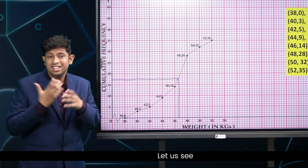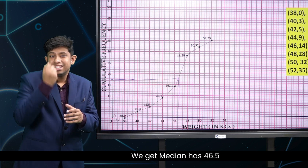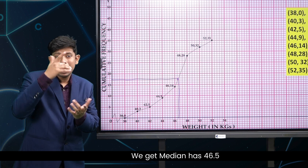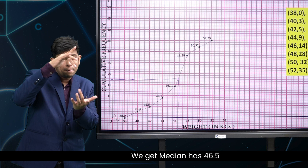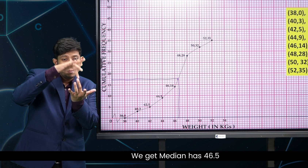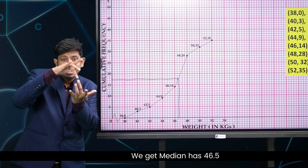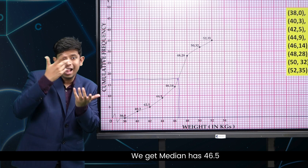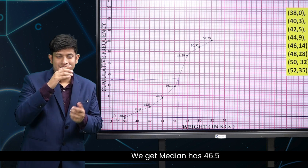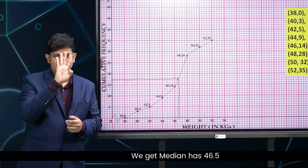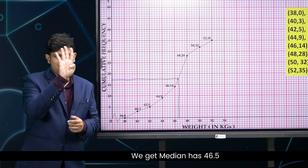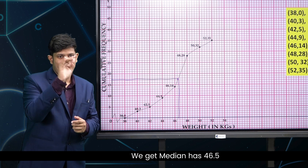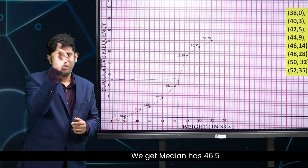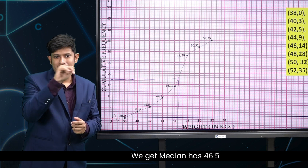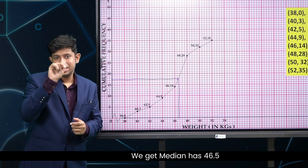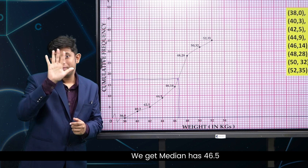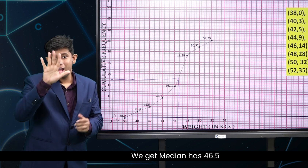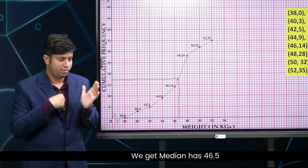We get median as 46.5.